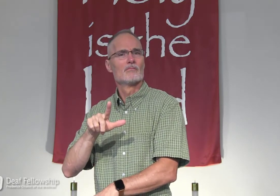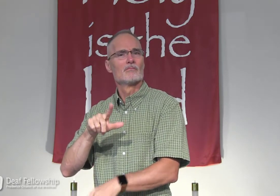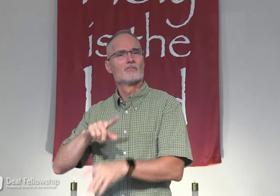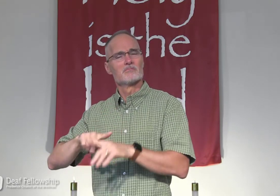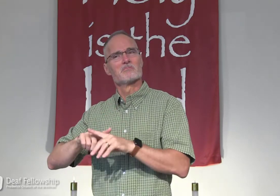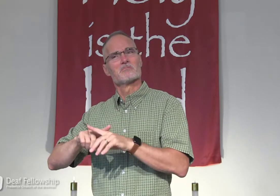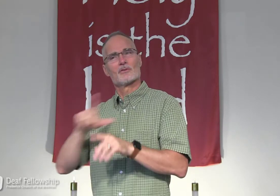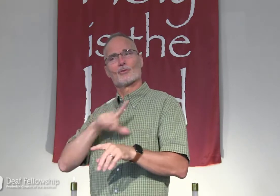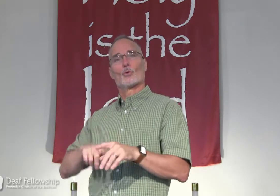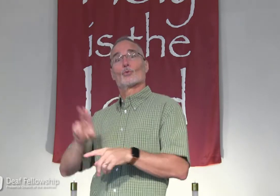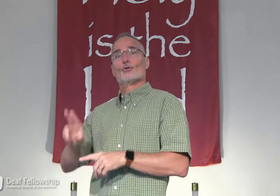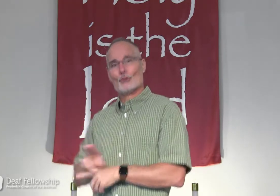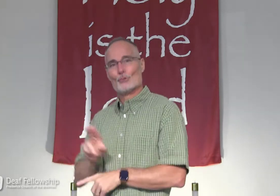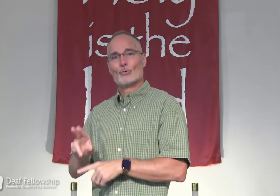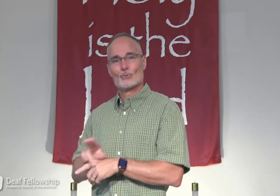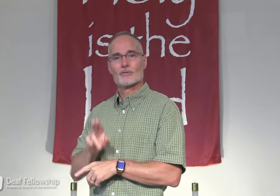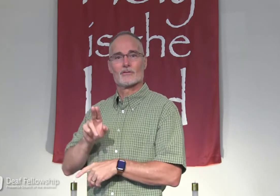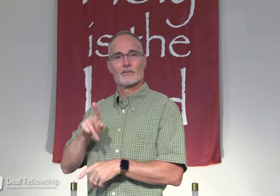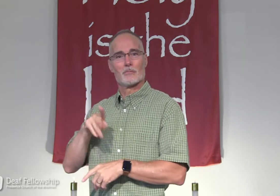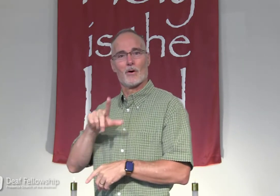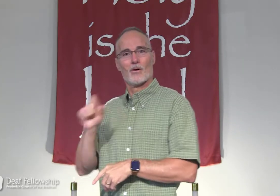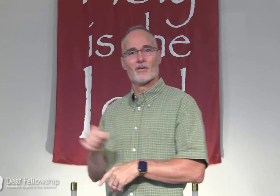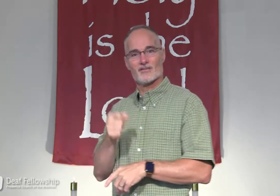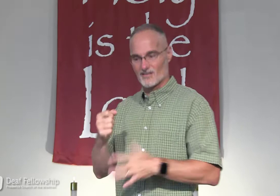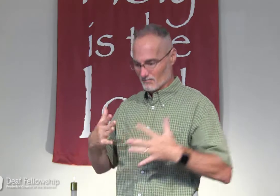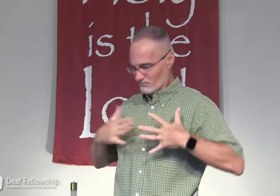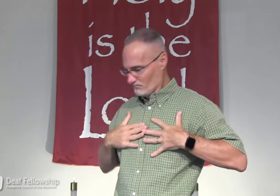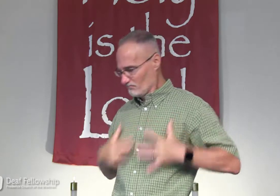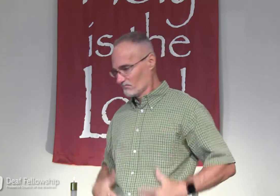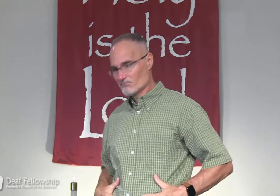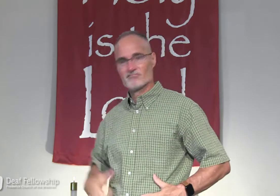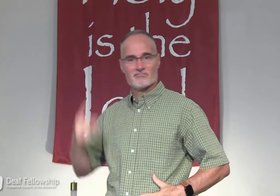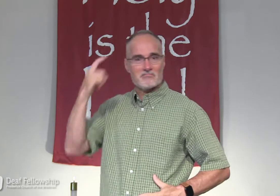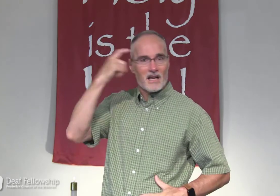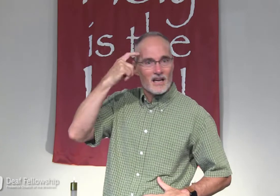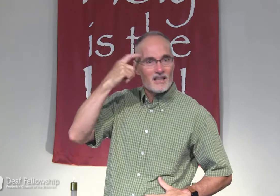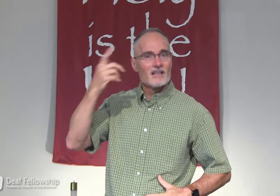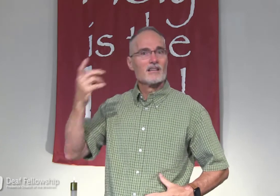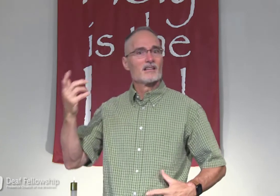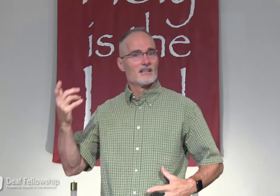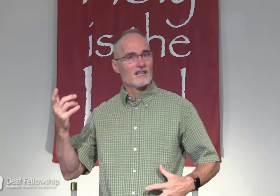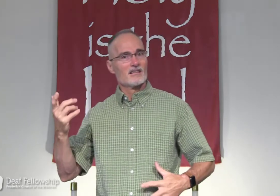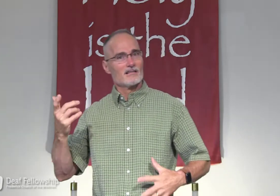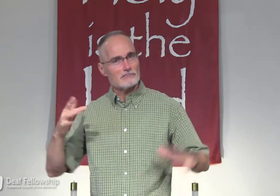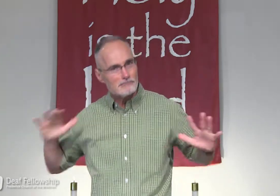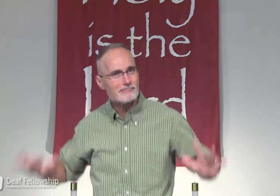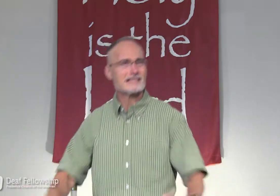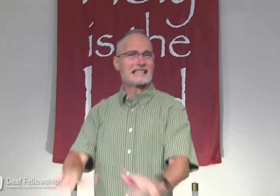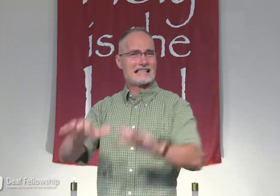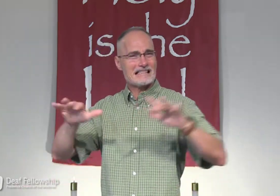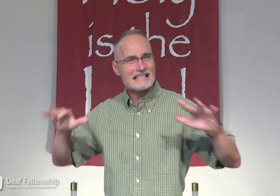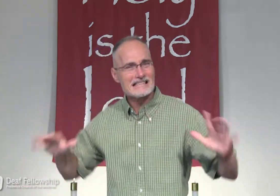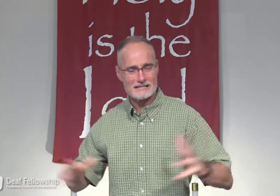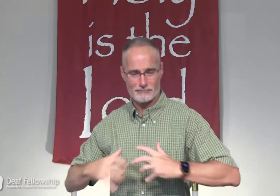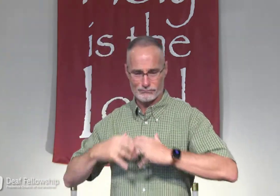him to do that. But the Lord used Paul's physical and